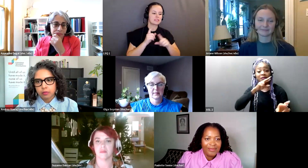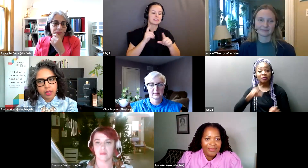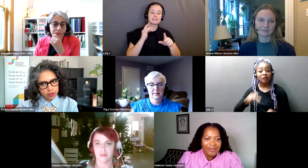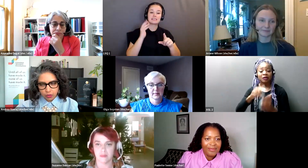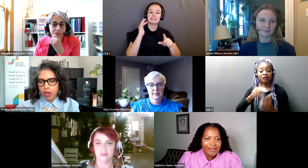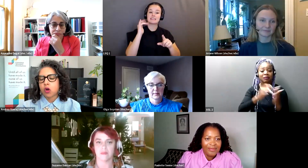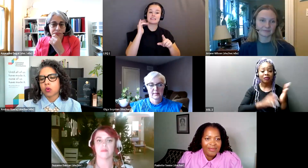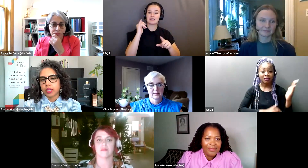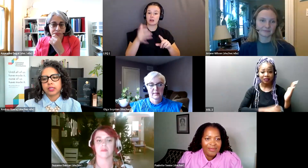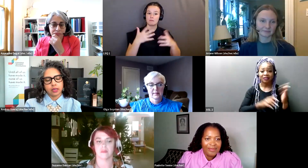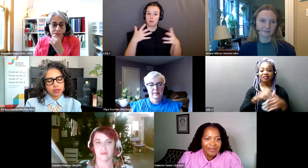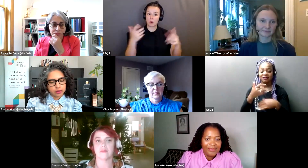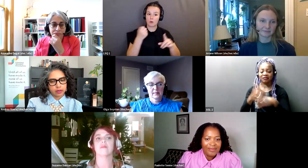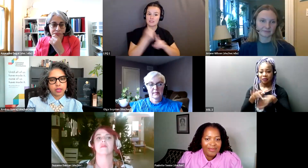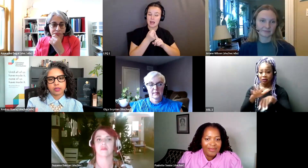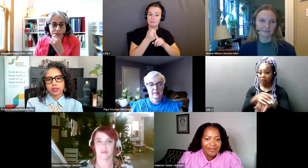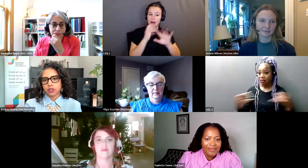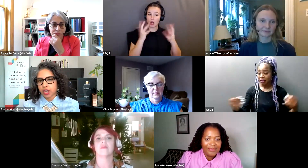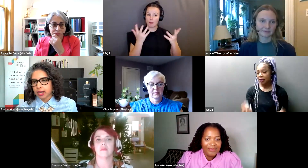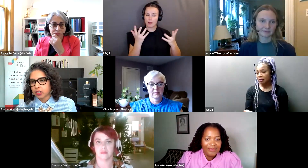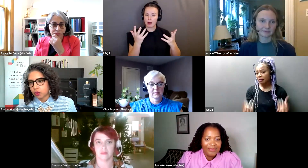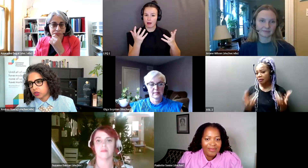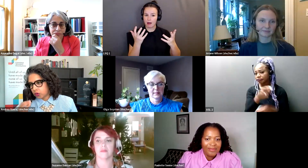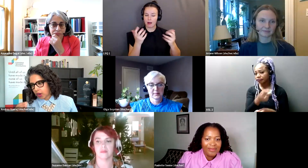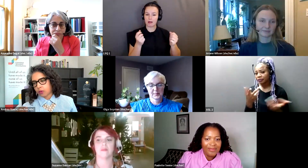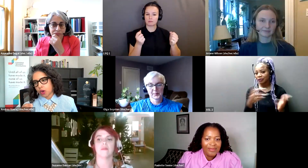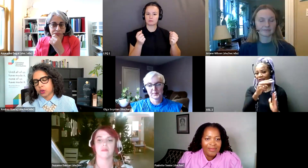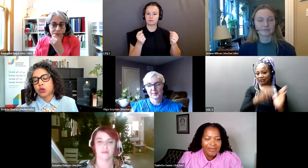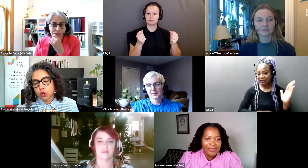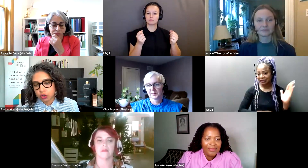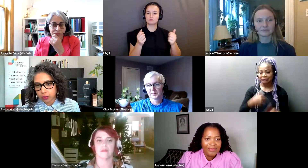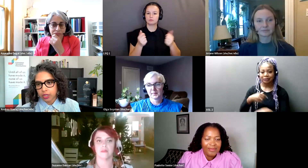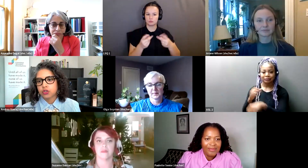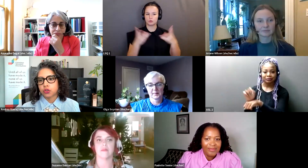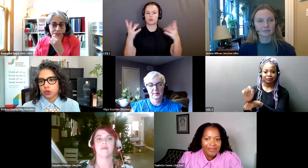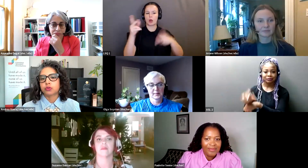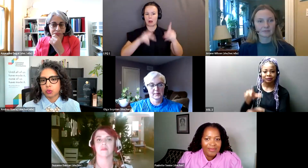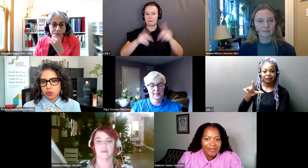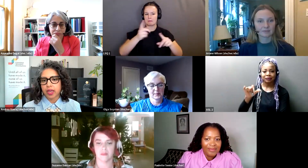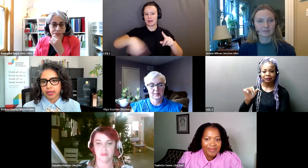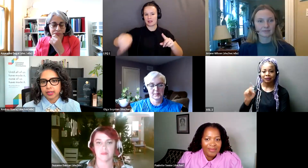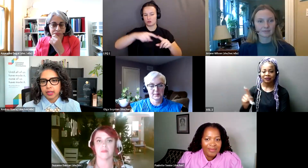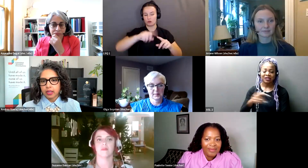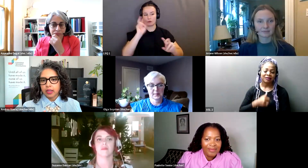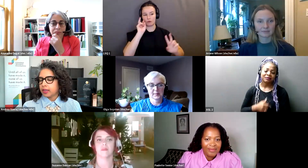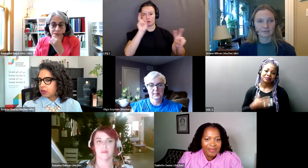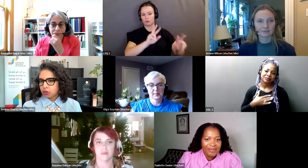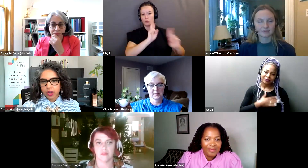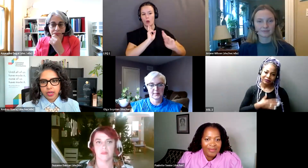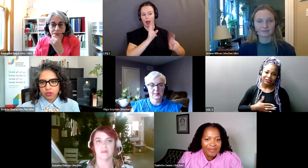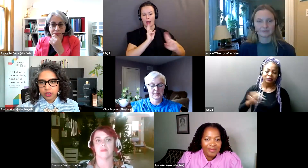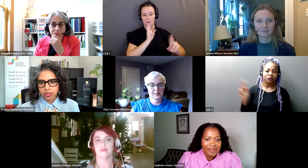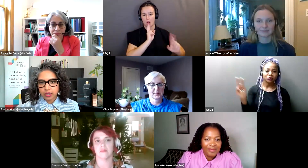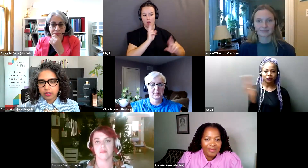online. Many of you have already seen it. The link is in the chat as well too. I want to encourage you to look through that. And